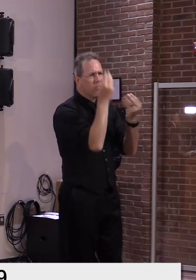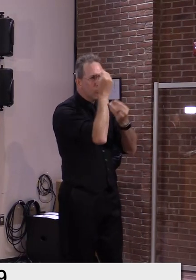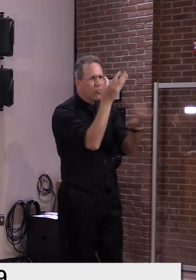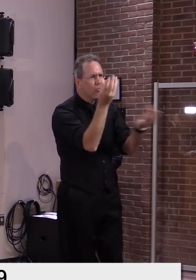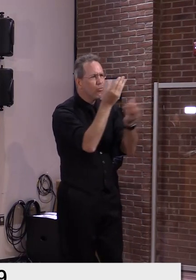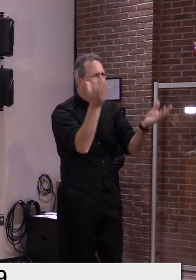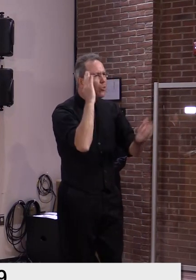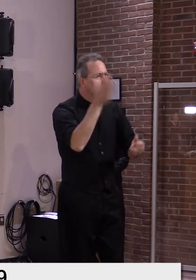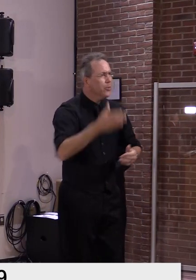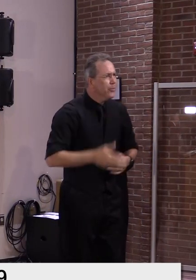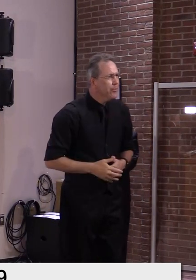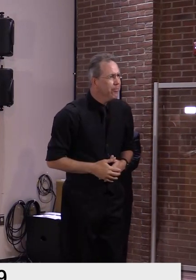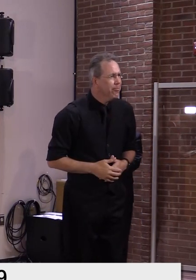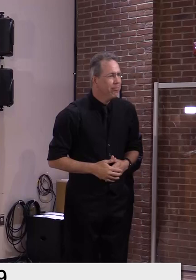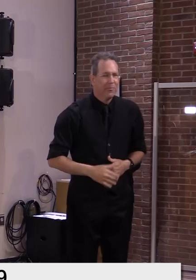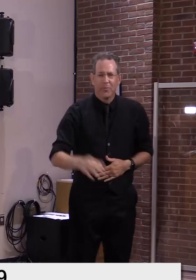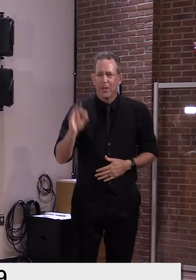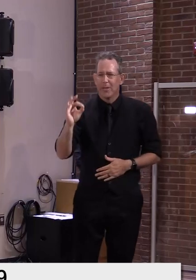That's all my questions.